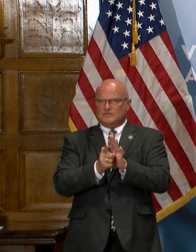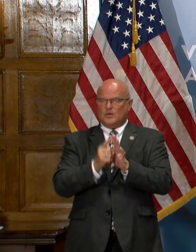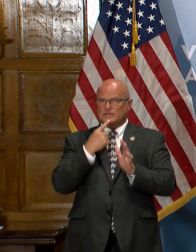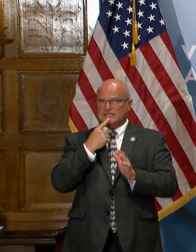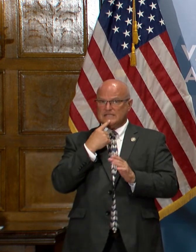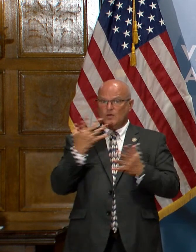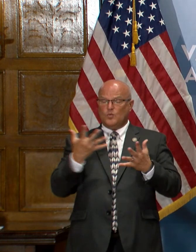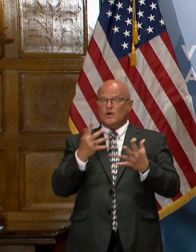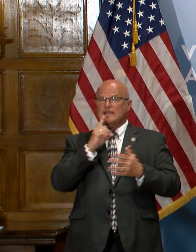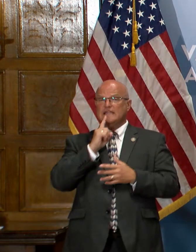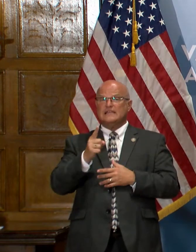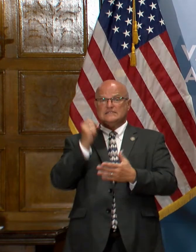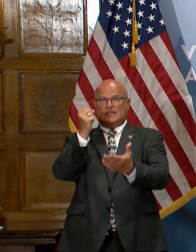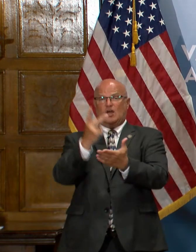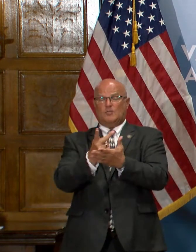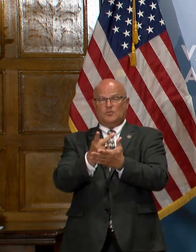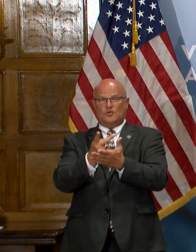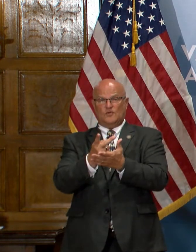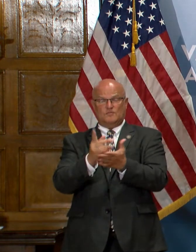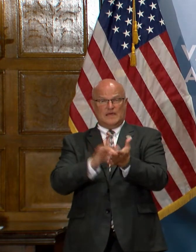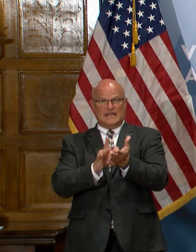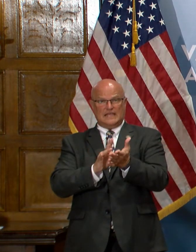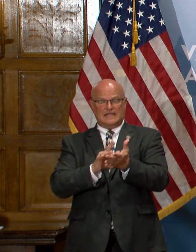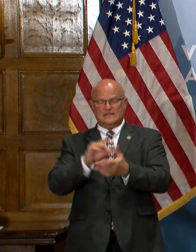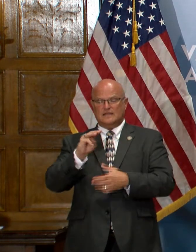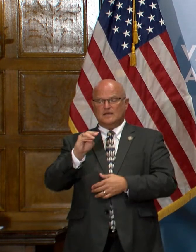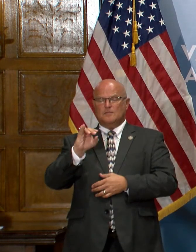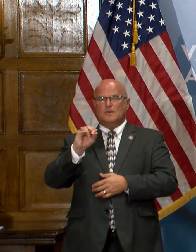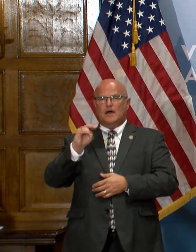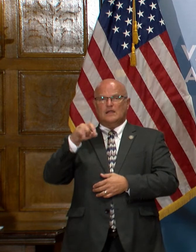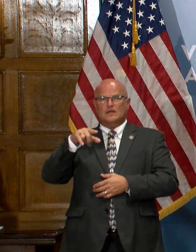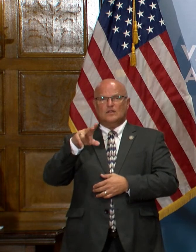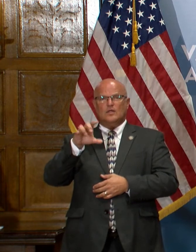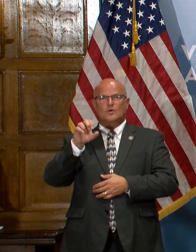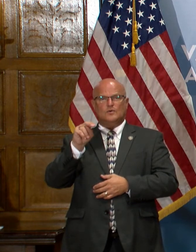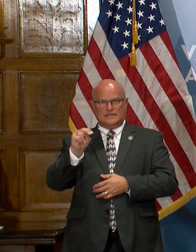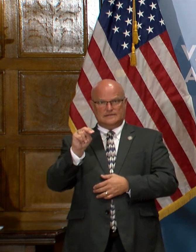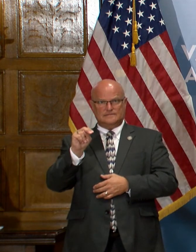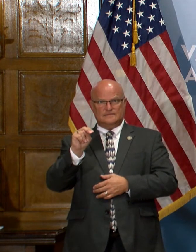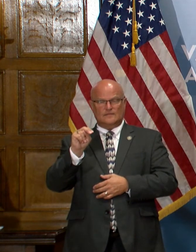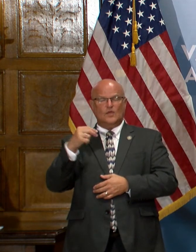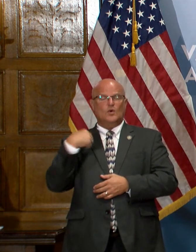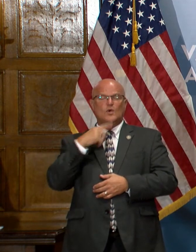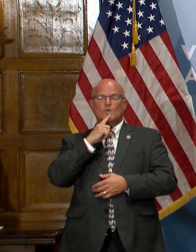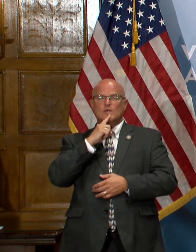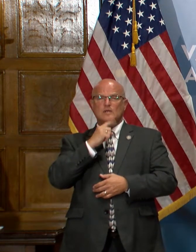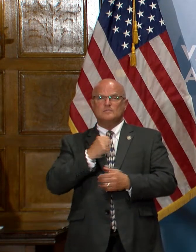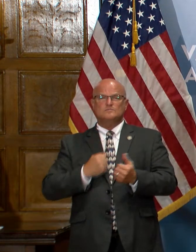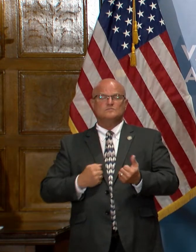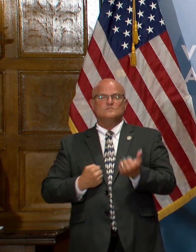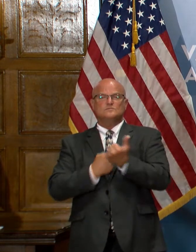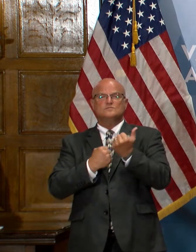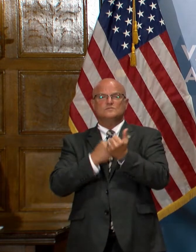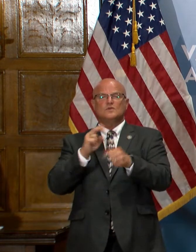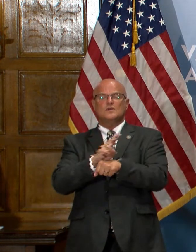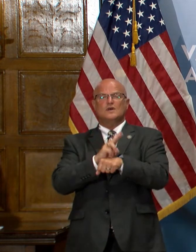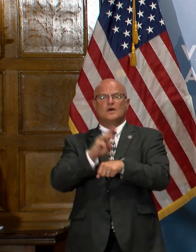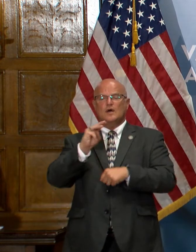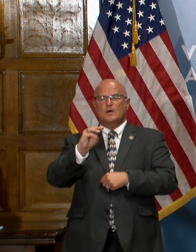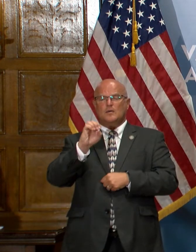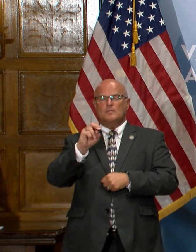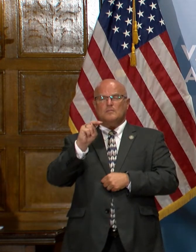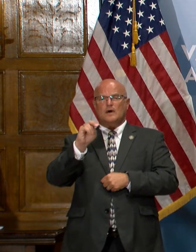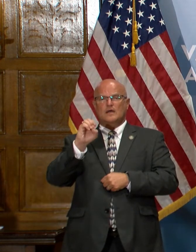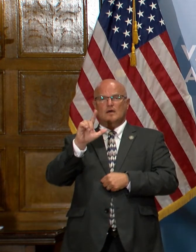state what is an approved therapy, and that is monoclonal antibodies. We need to be promoting the use of monoclonal